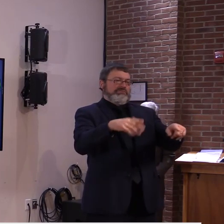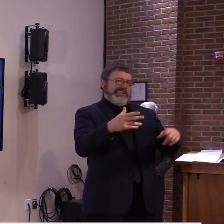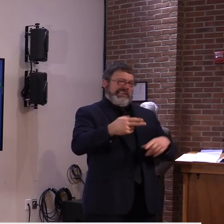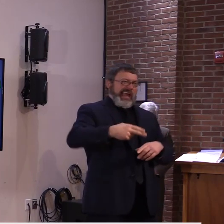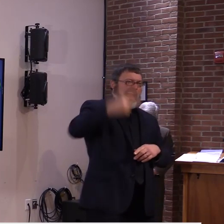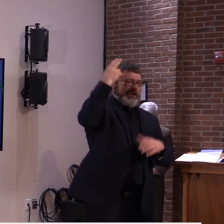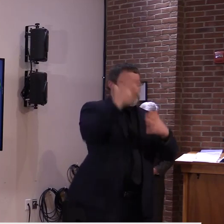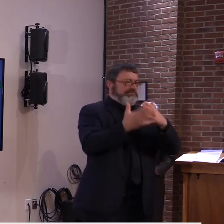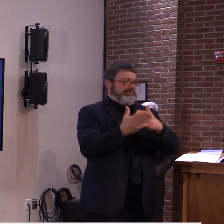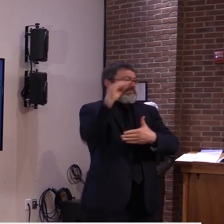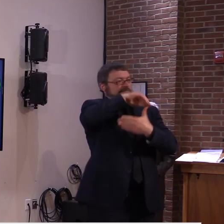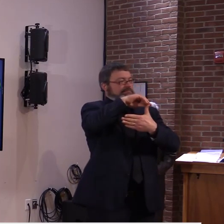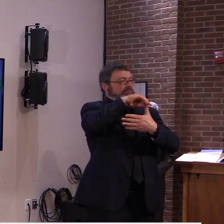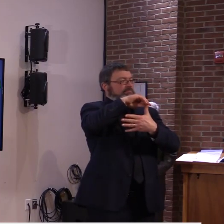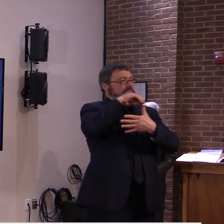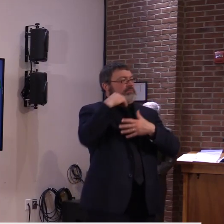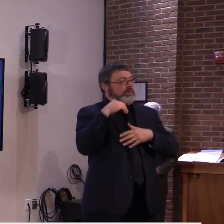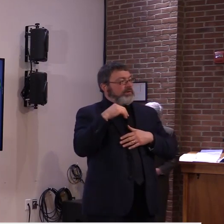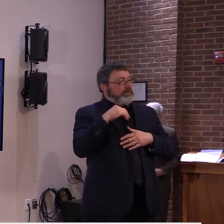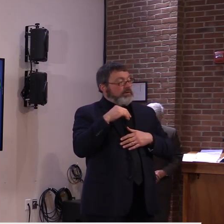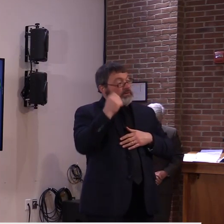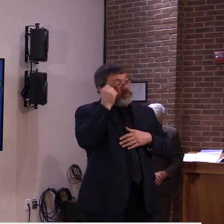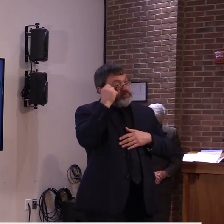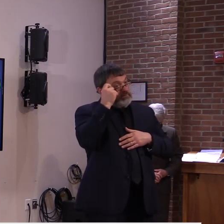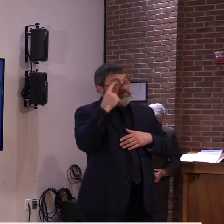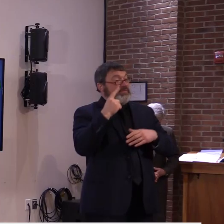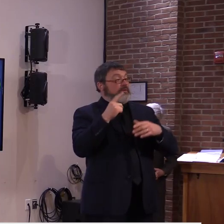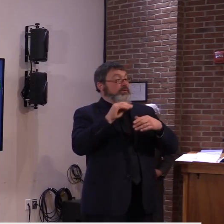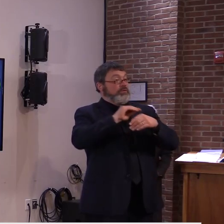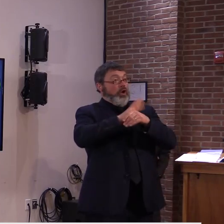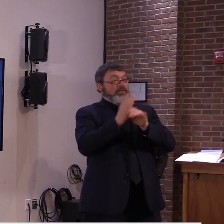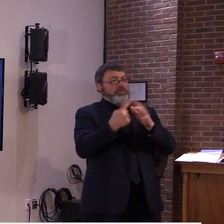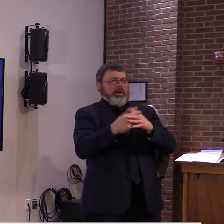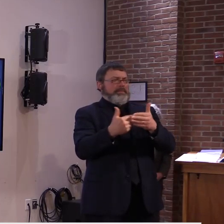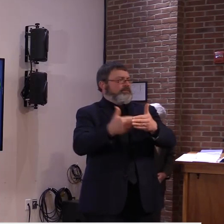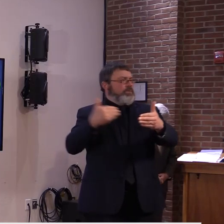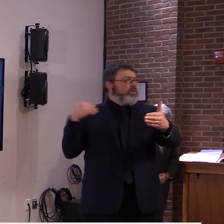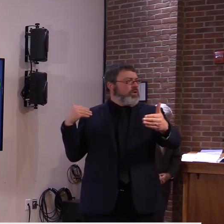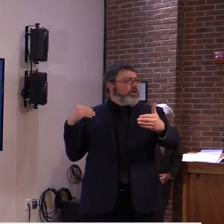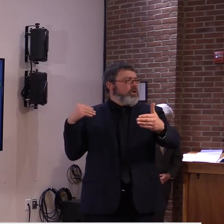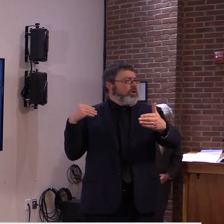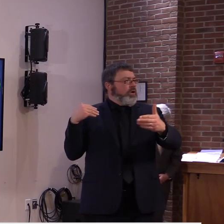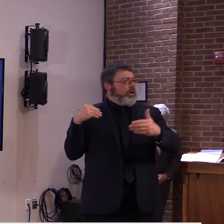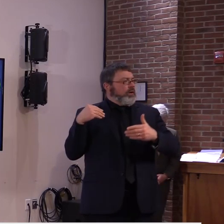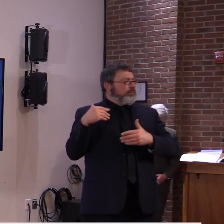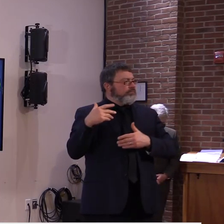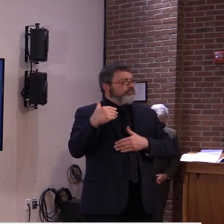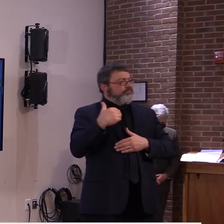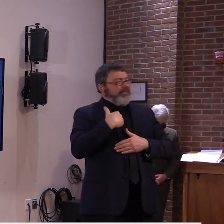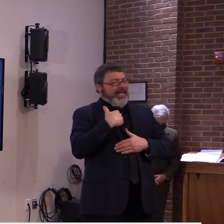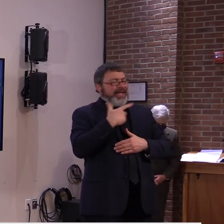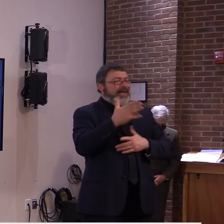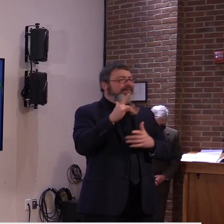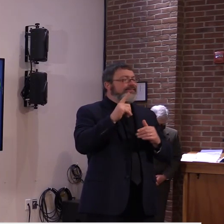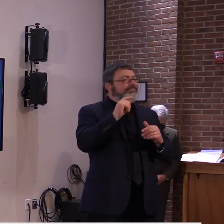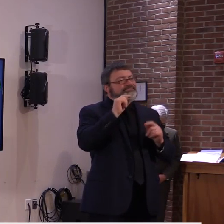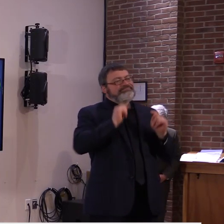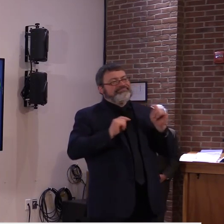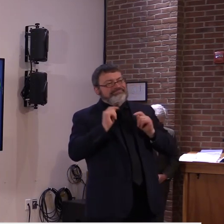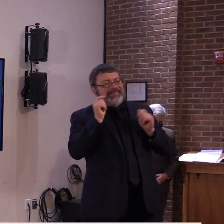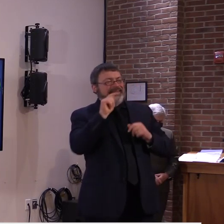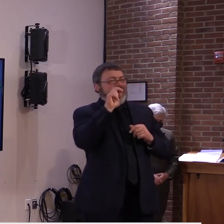Yes, thank you for that question. And certainly when it comes to the mental health needs of our children and youth, that is a top priority. Even